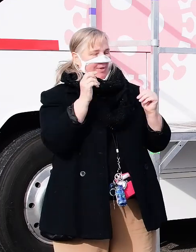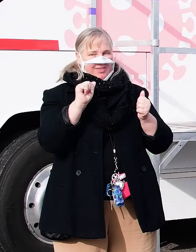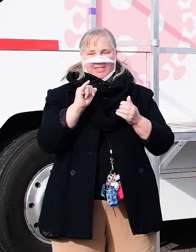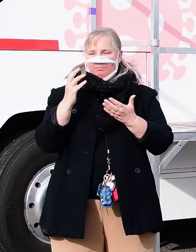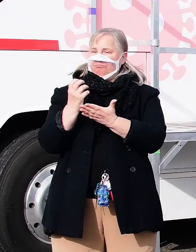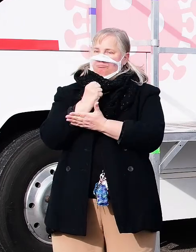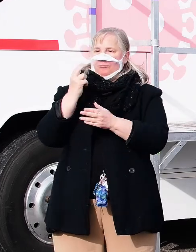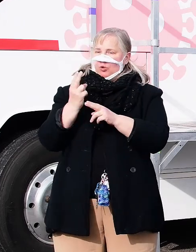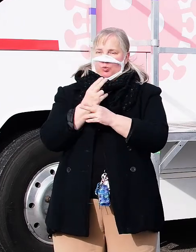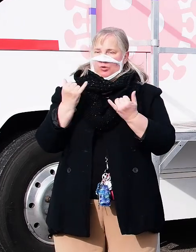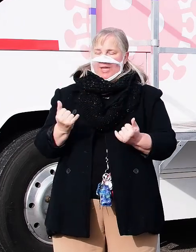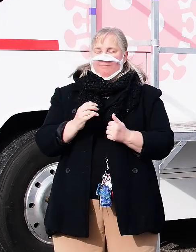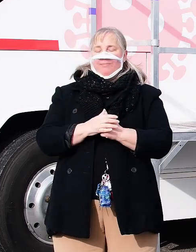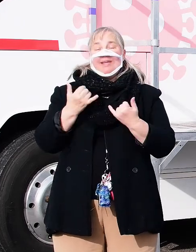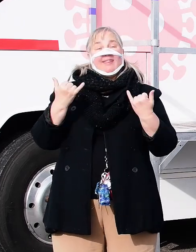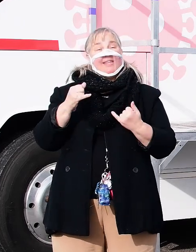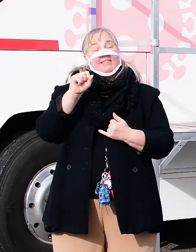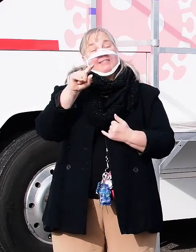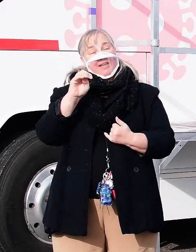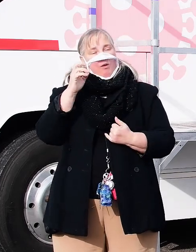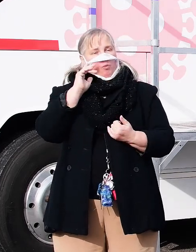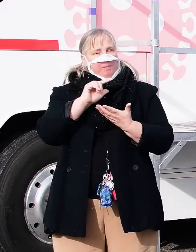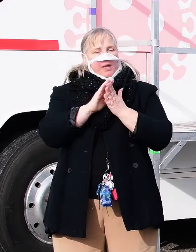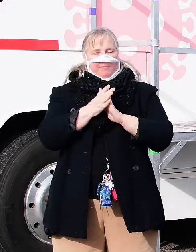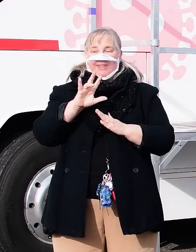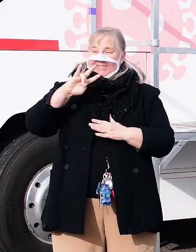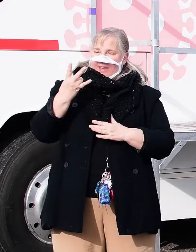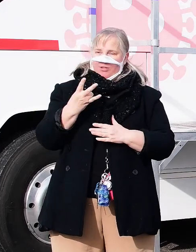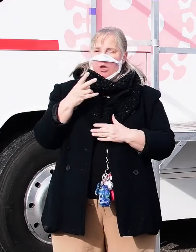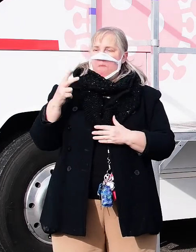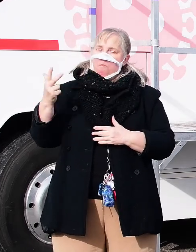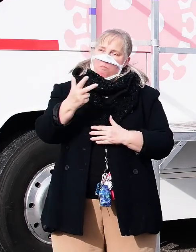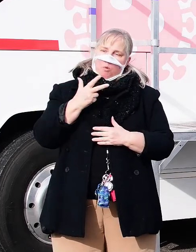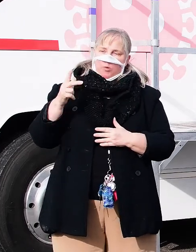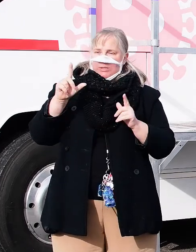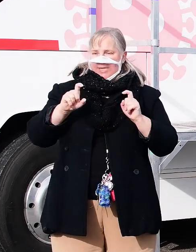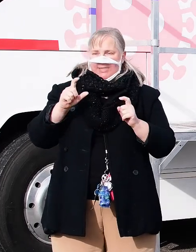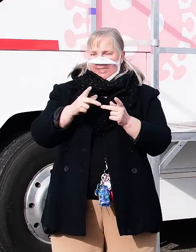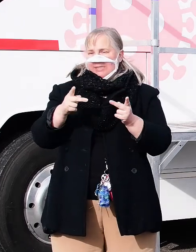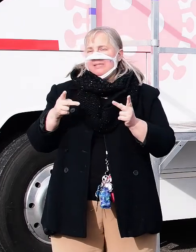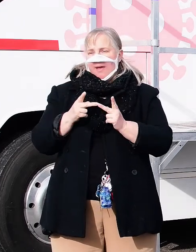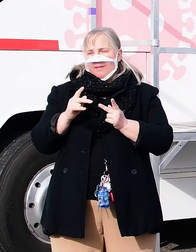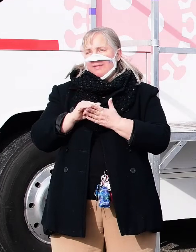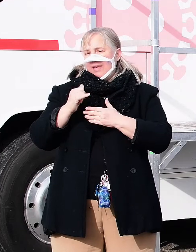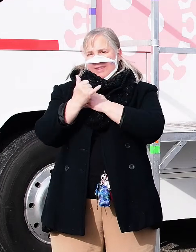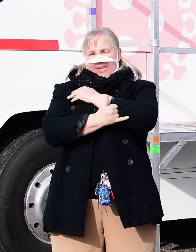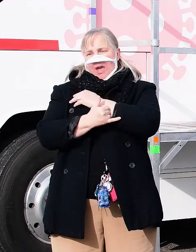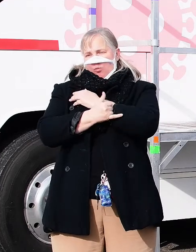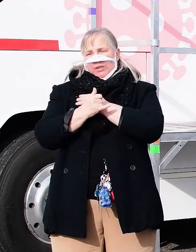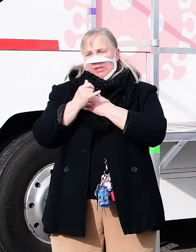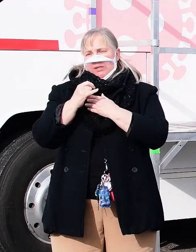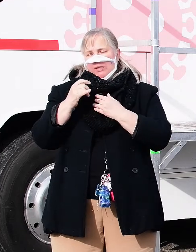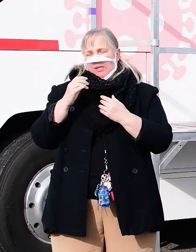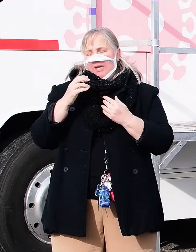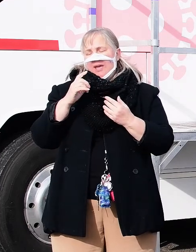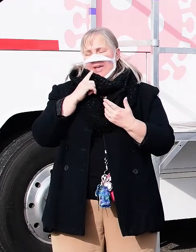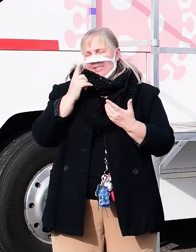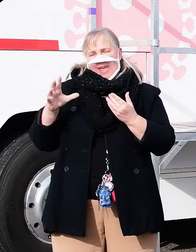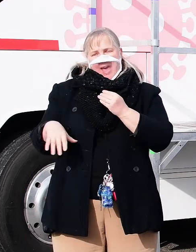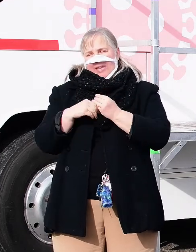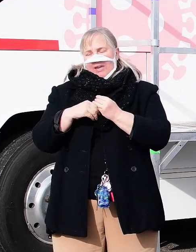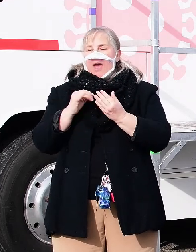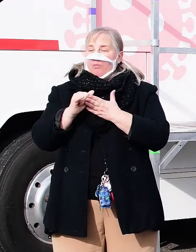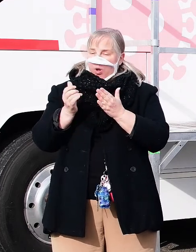This site will be the 7th mobile testing site that the county has added and will operate Monday through